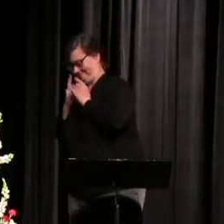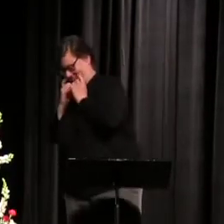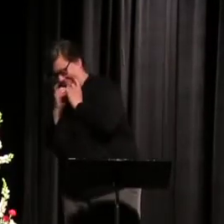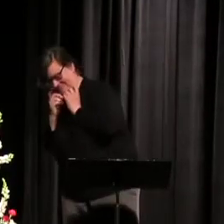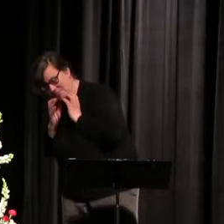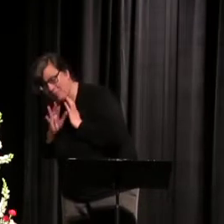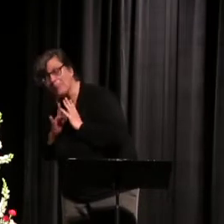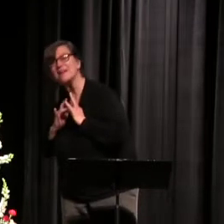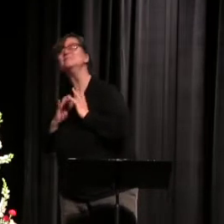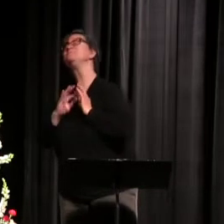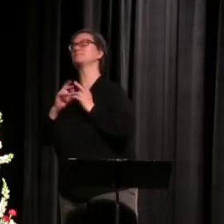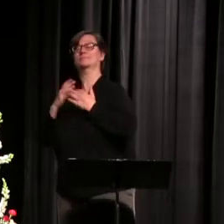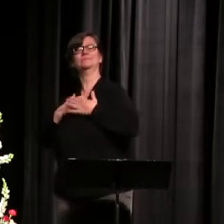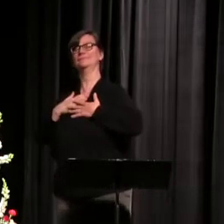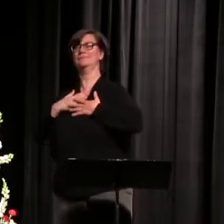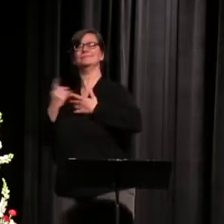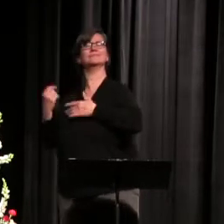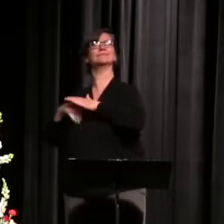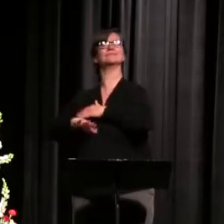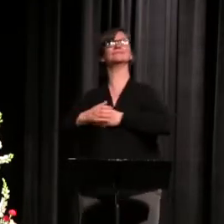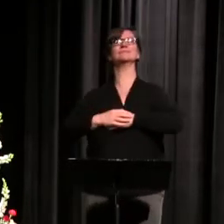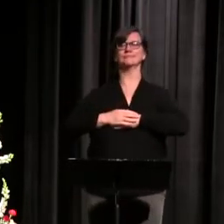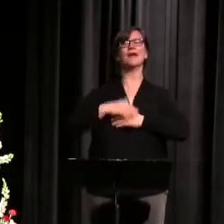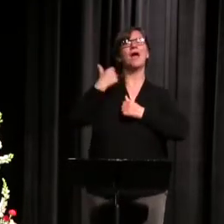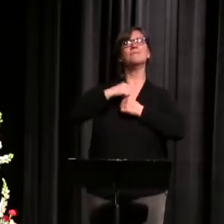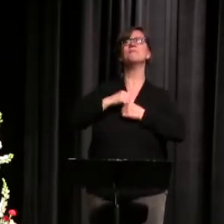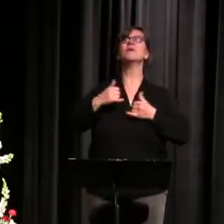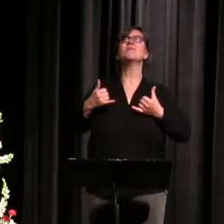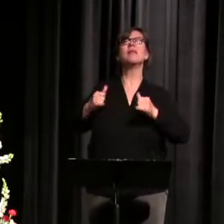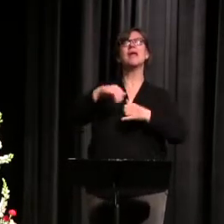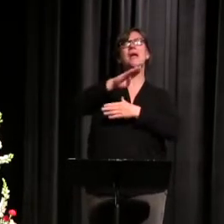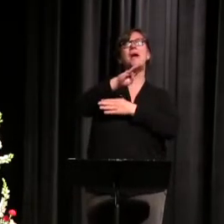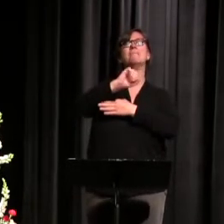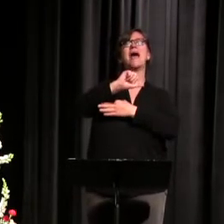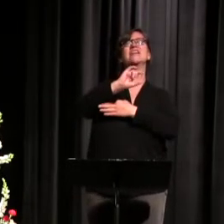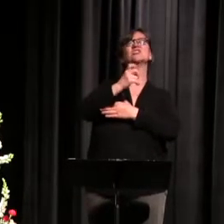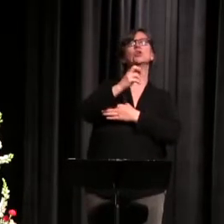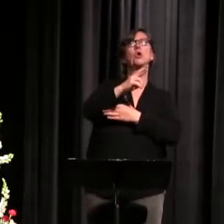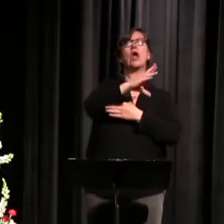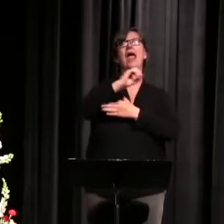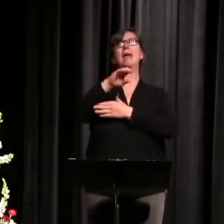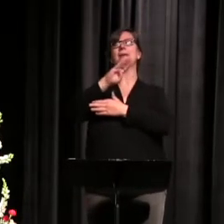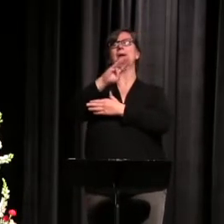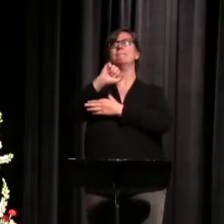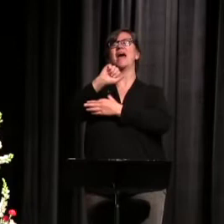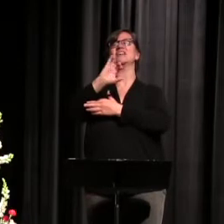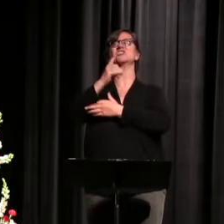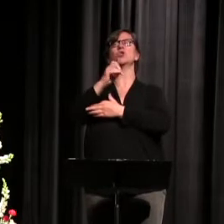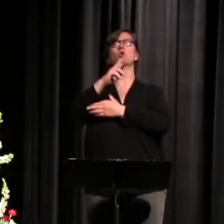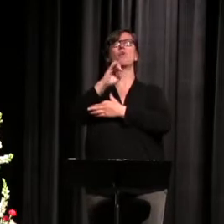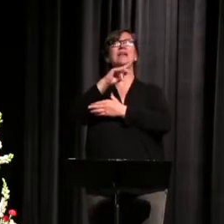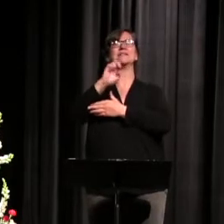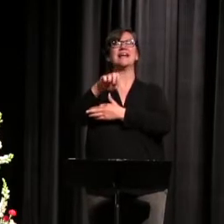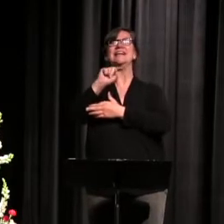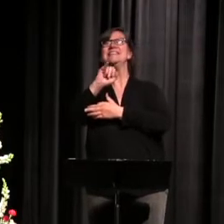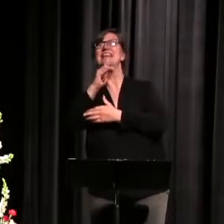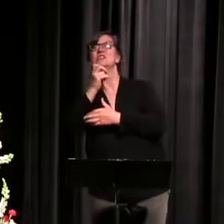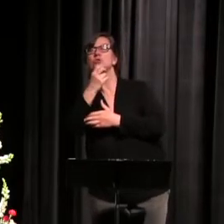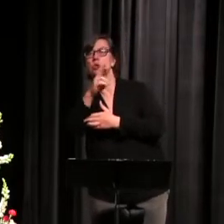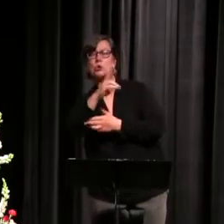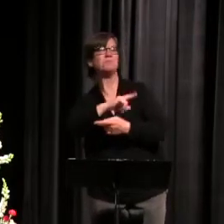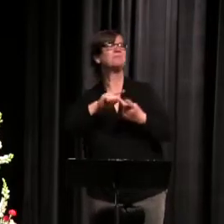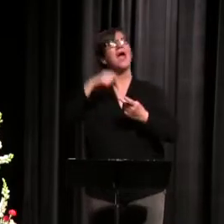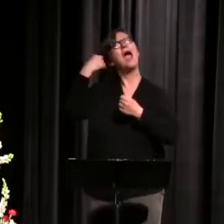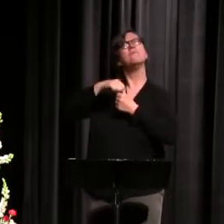and Bachelorette Tinder in study hall with Claire, Ethan, and Eden. I remember listening to